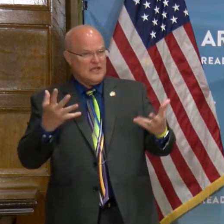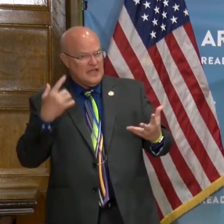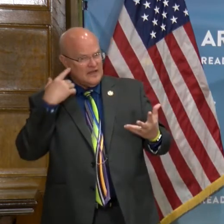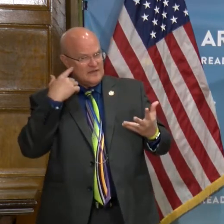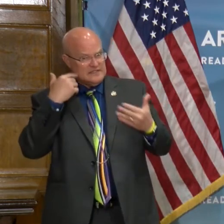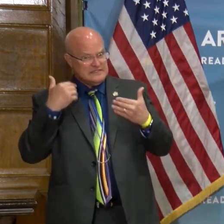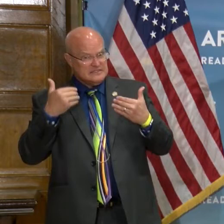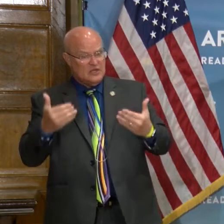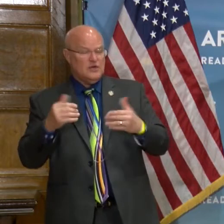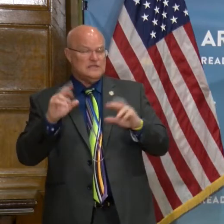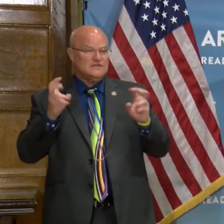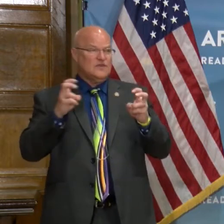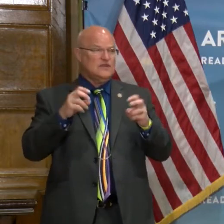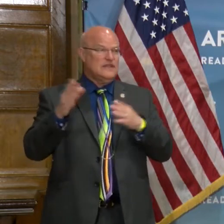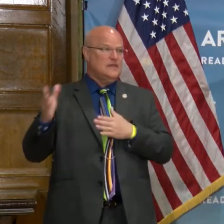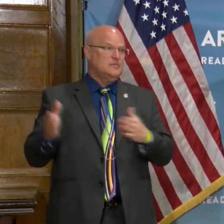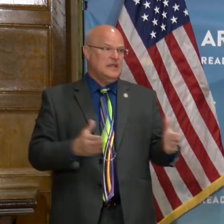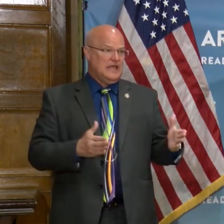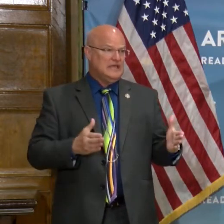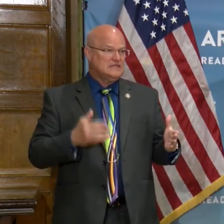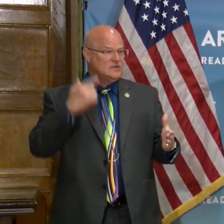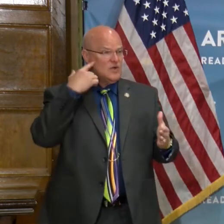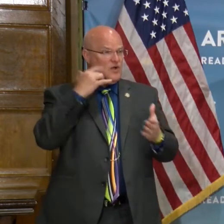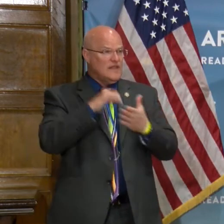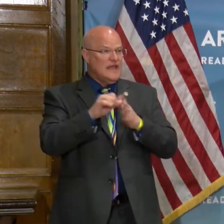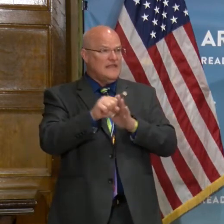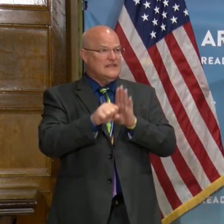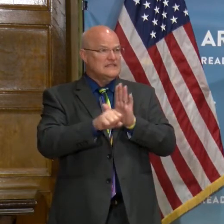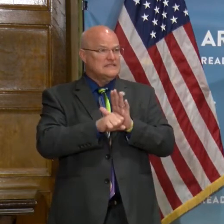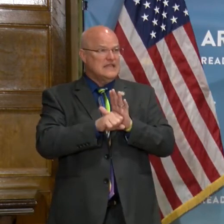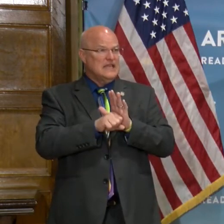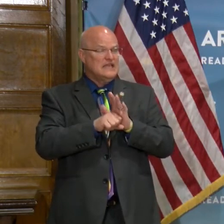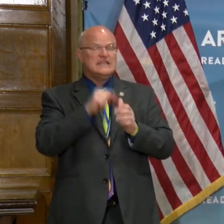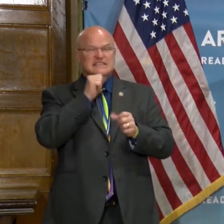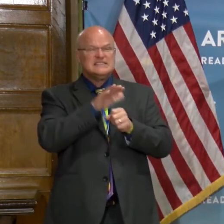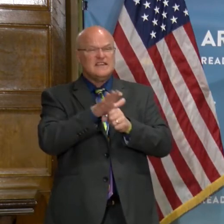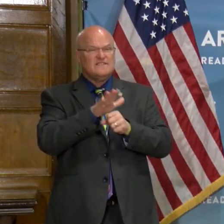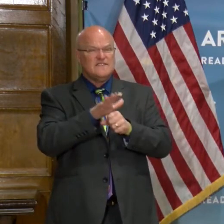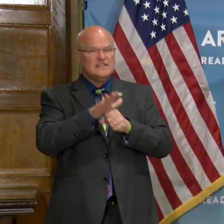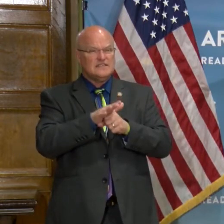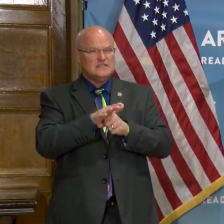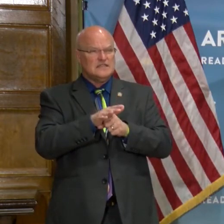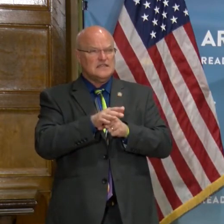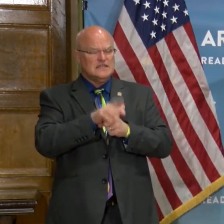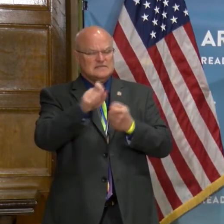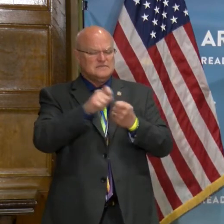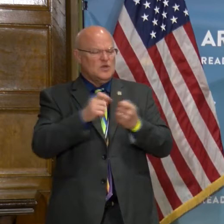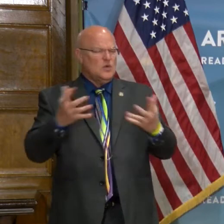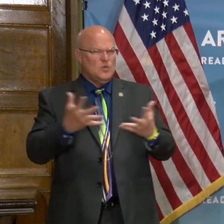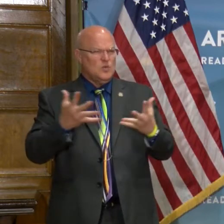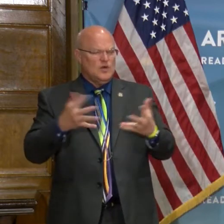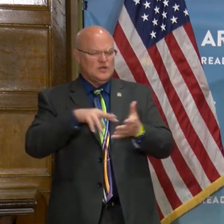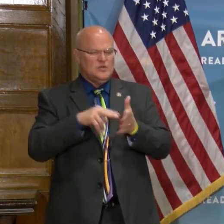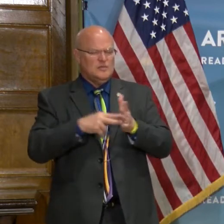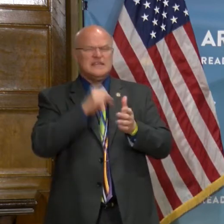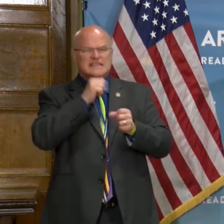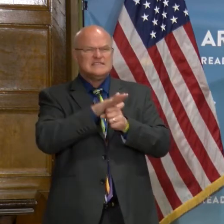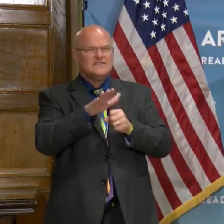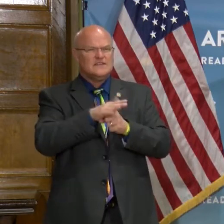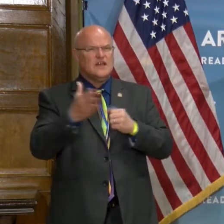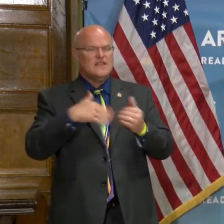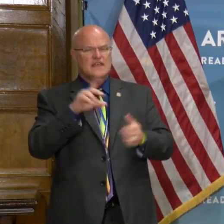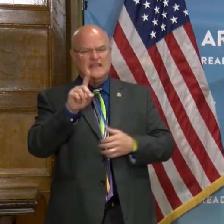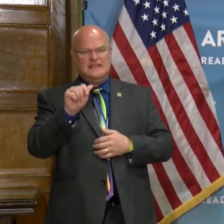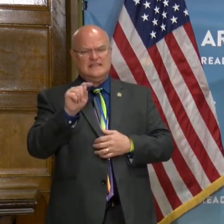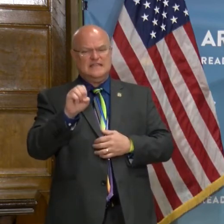go. And as far as those plans, we heard that the state believes they are insufficient. Can you talk specifically what's insufficient other than the